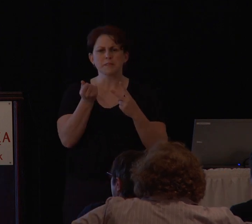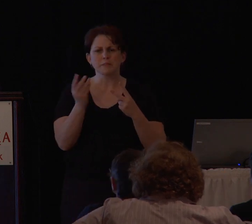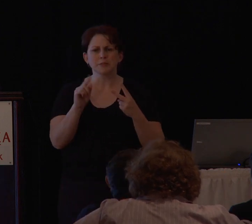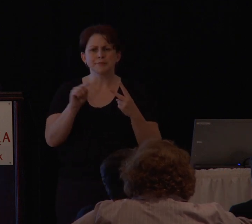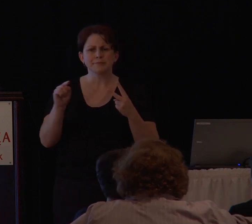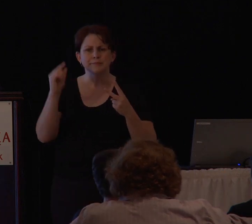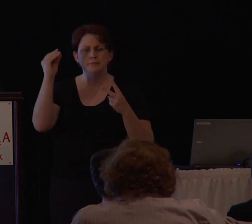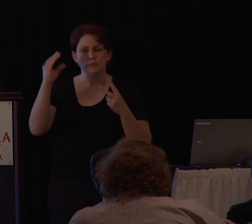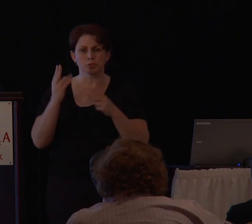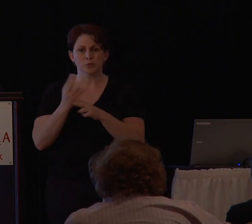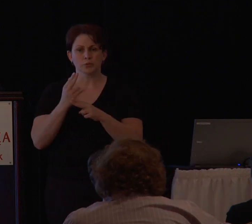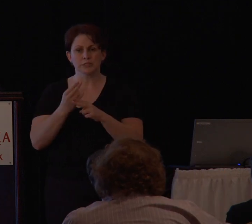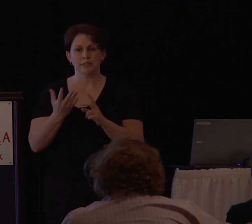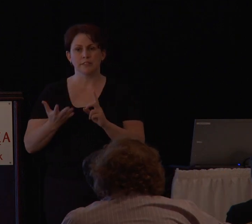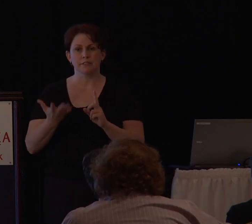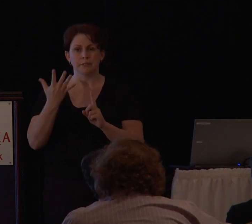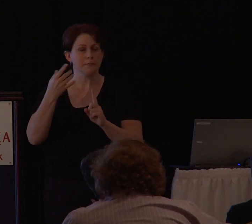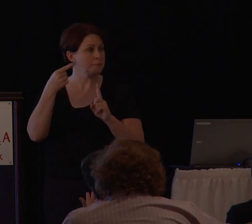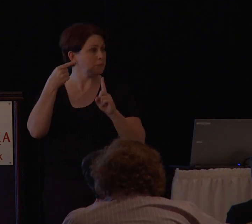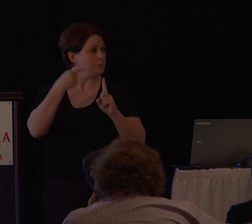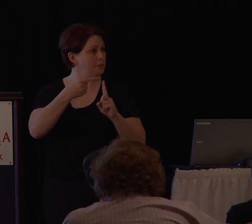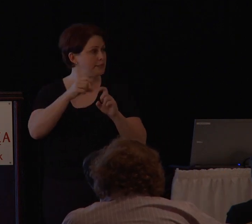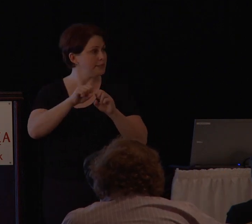system where you tell the kids that